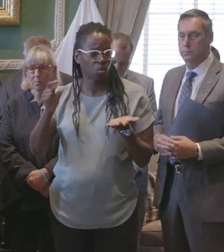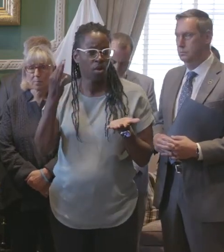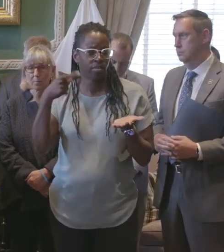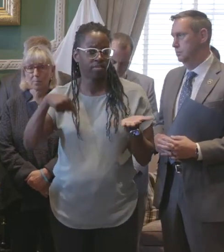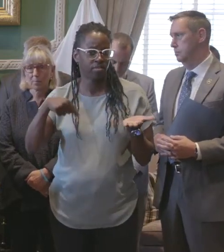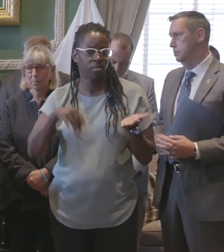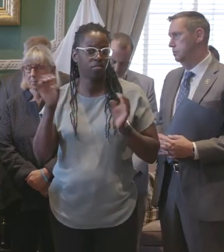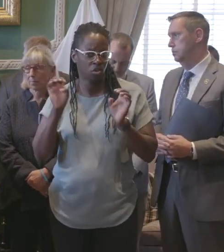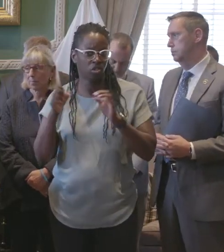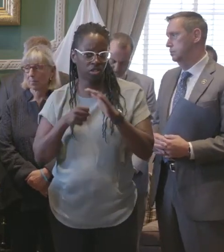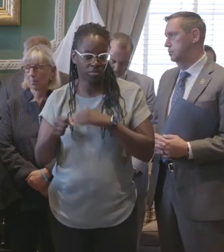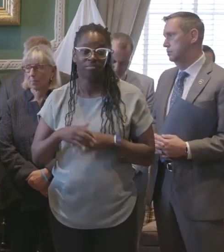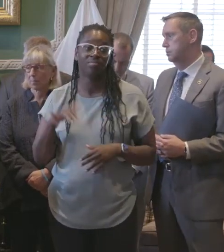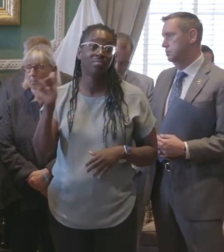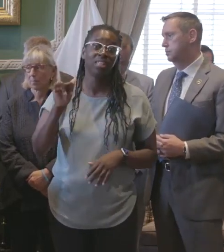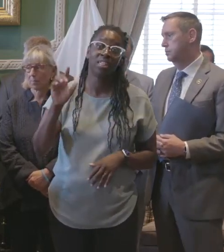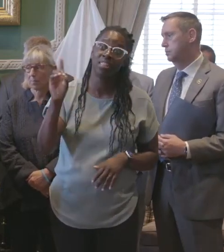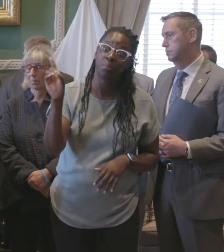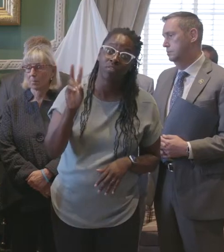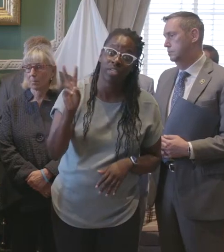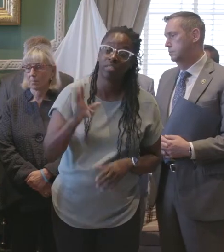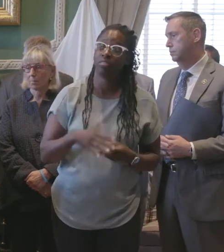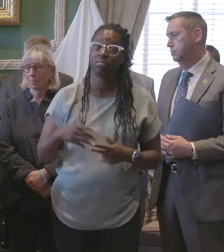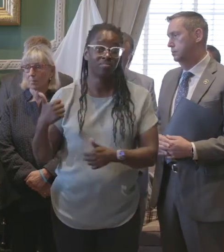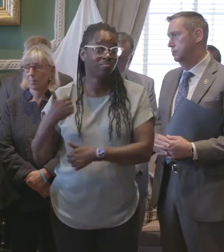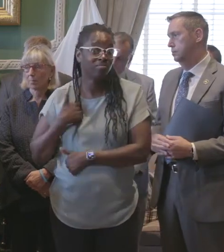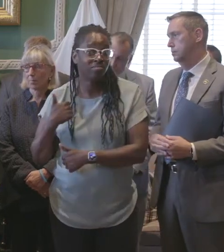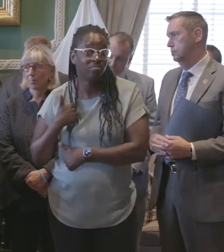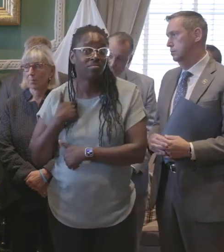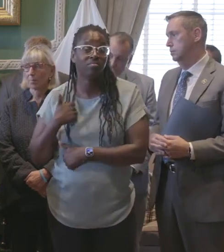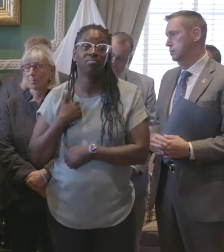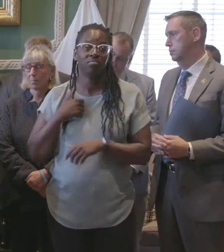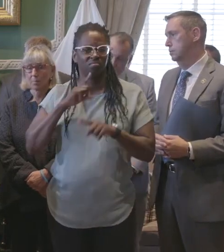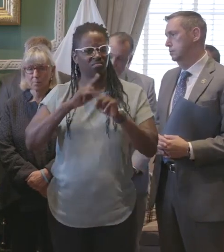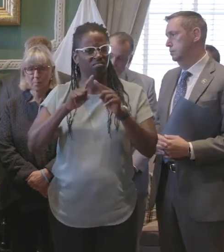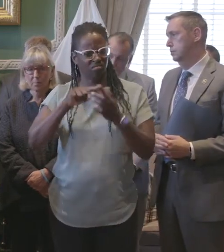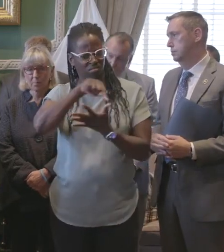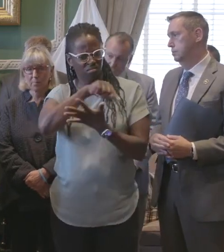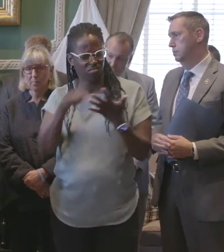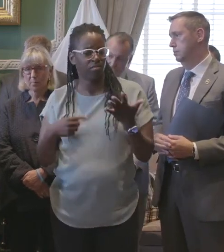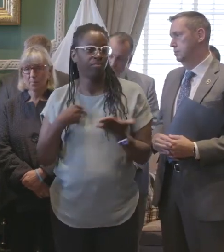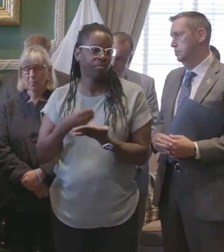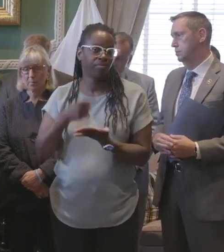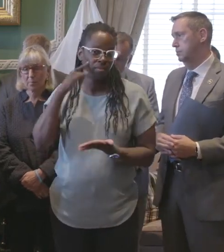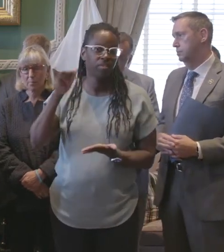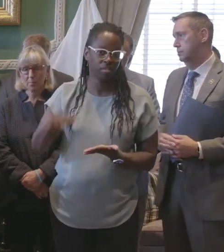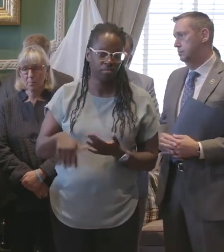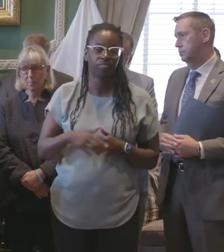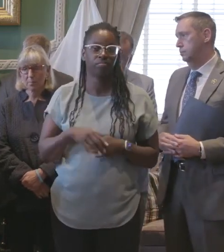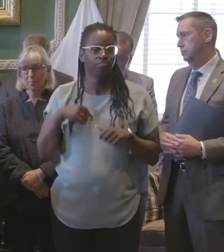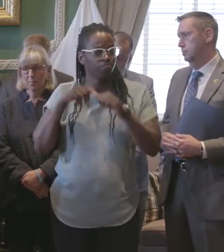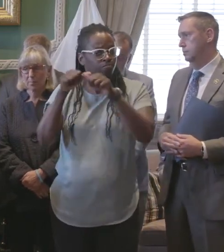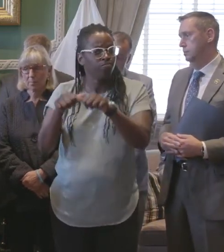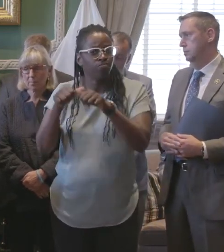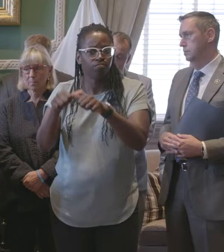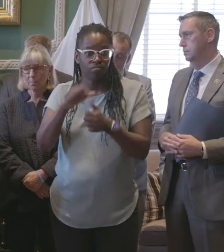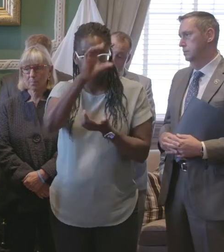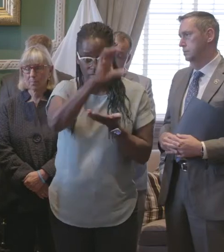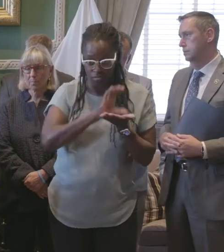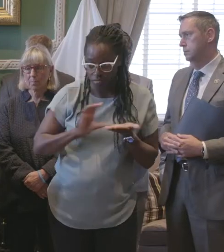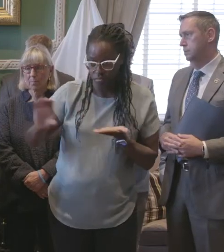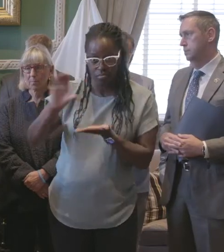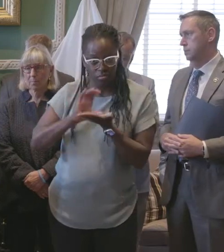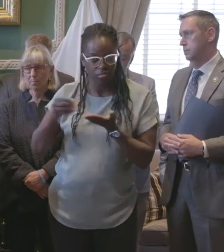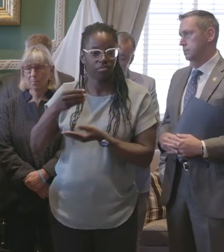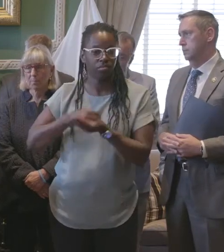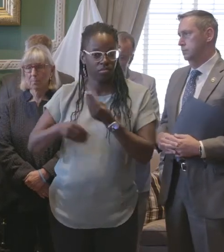domestic violence, our veteran community, children. We are going to continue to do that, and that's funded through the budget. But the reason I